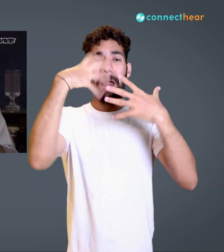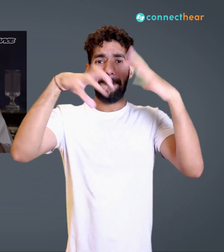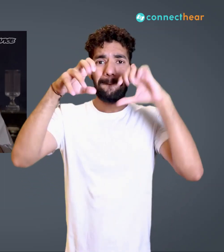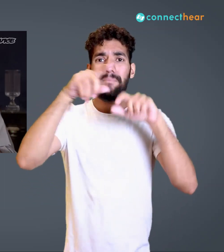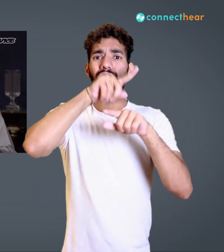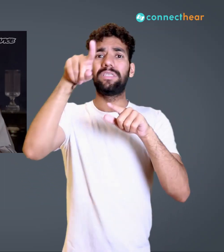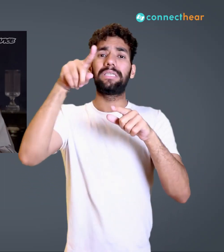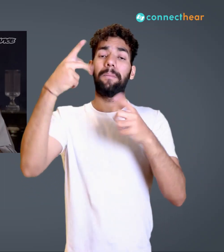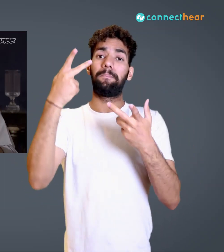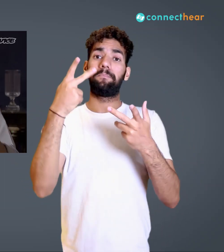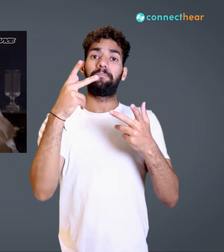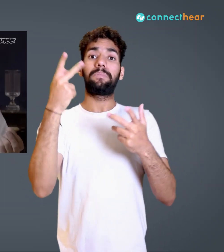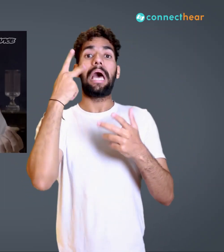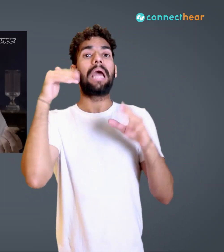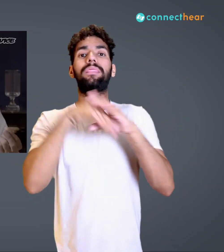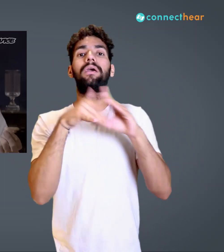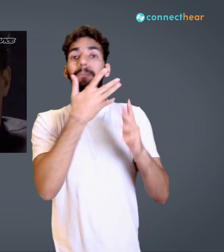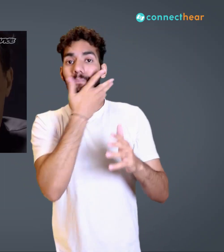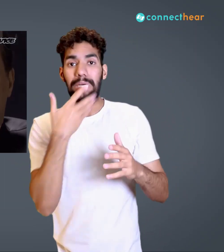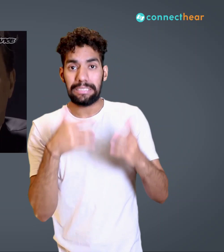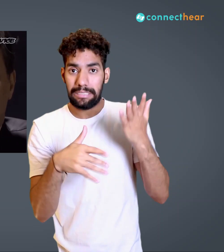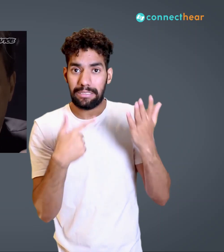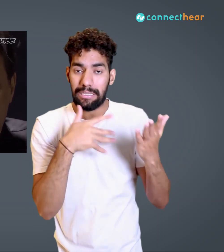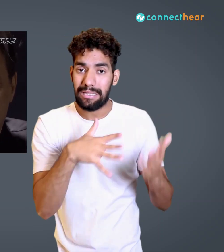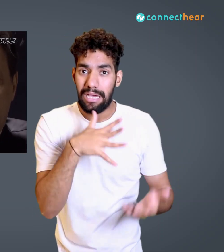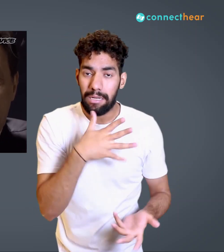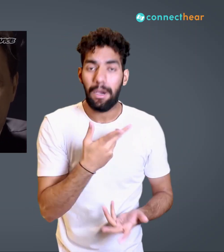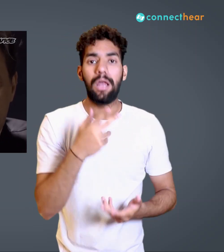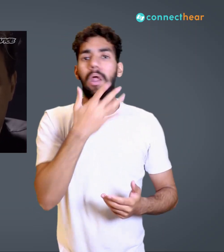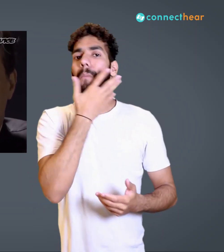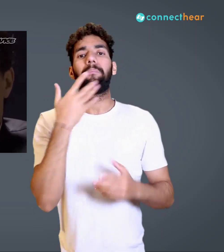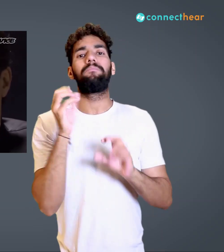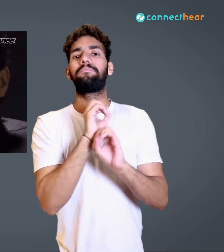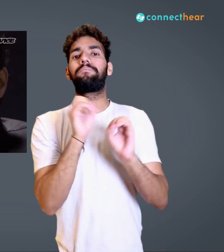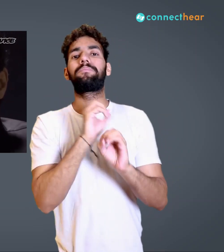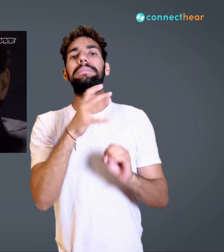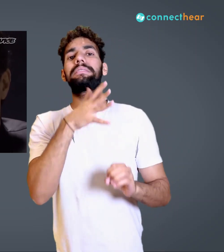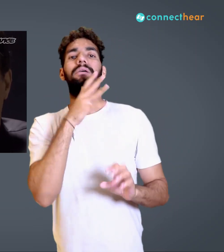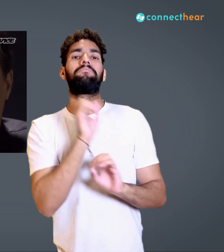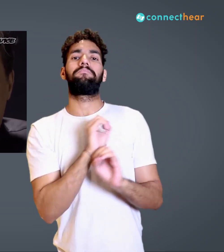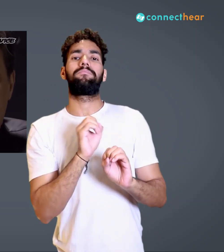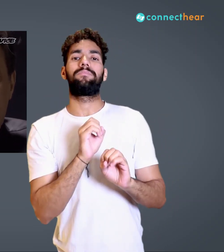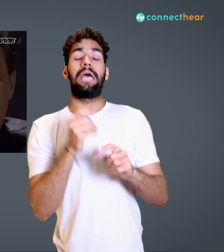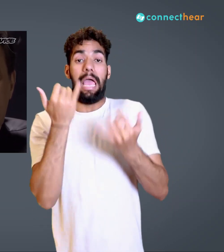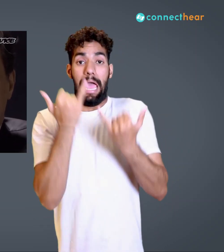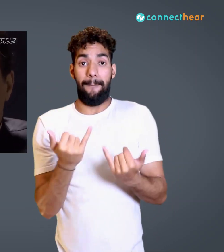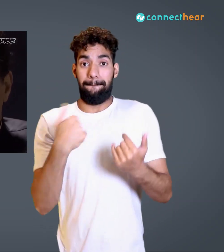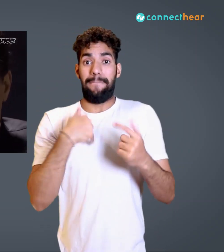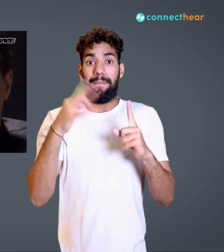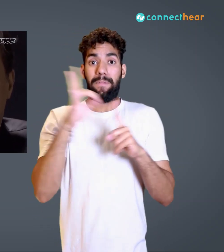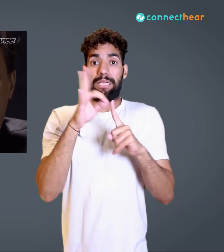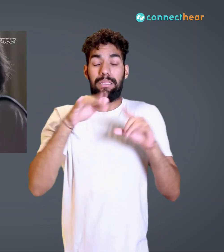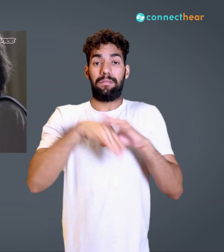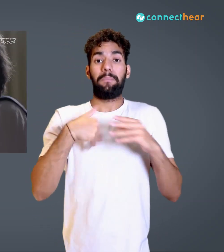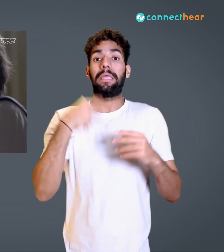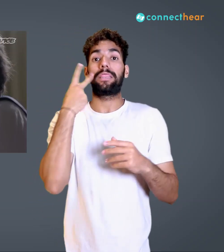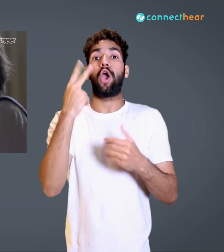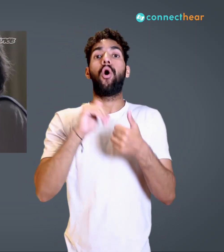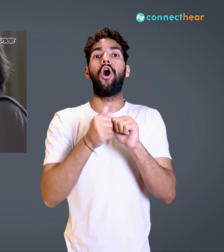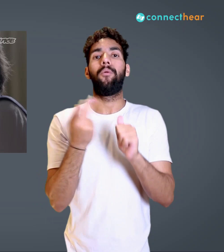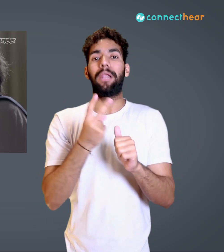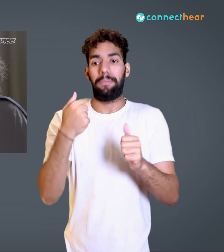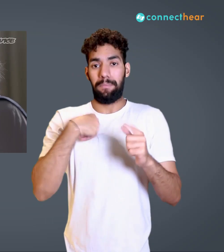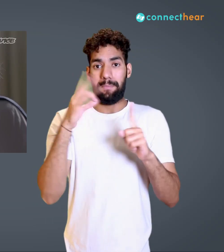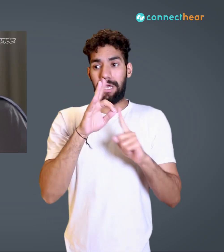Afghanistan is Taliban and anti-Taliban. We in Pakistan look upon Afghanistan as our neighbor,